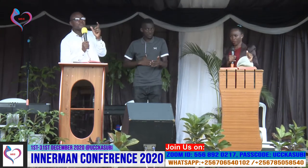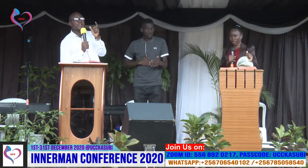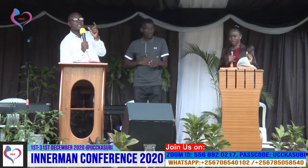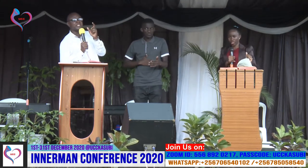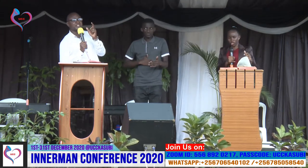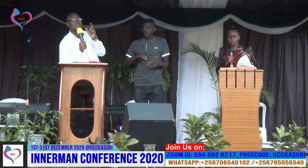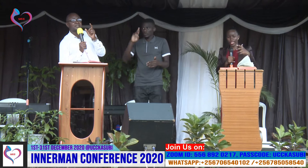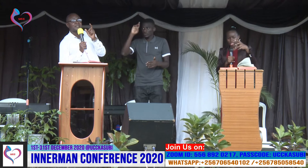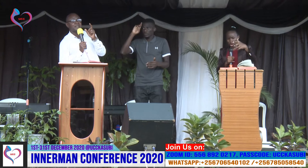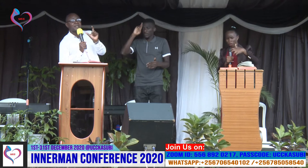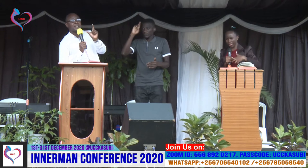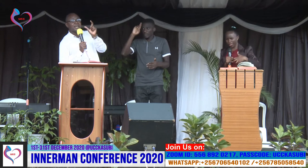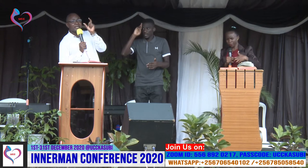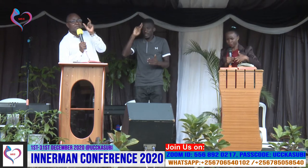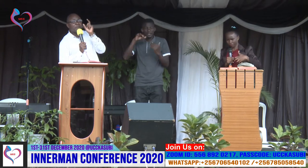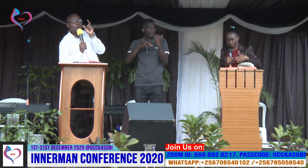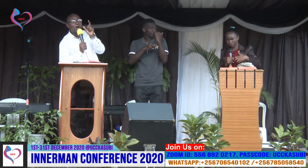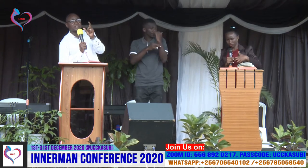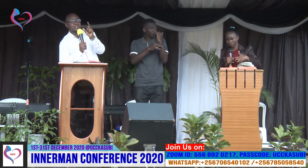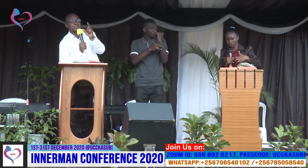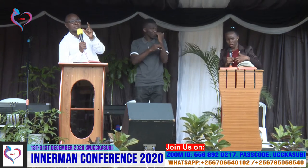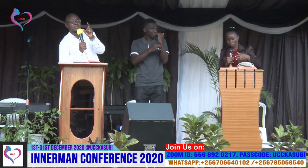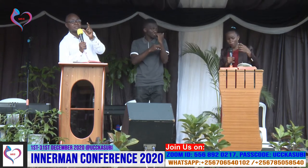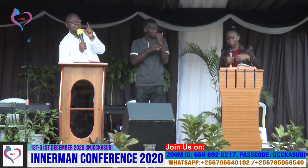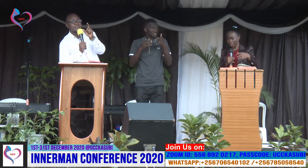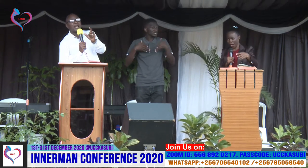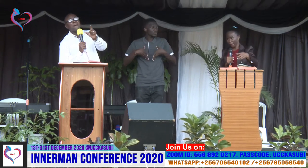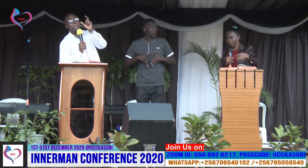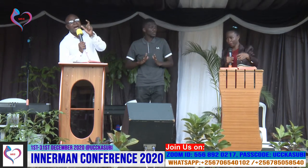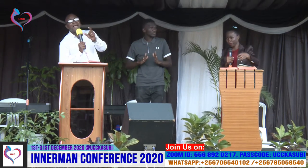Remember, the flesh is begot